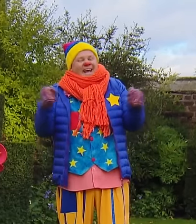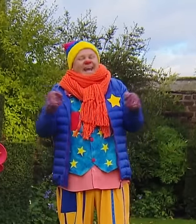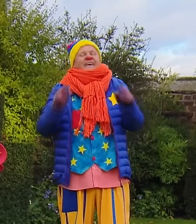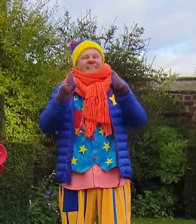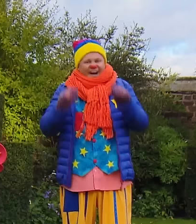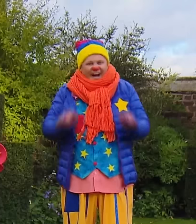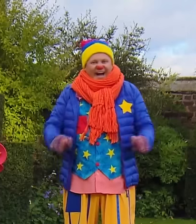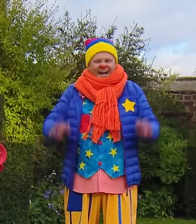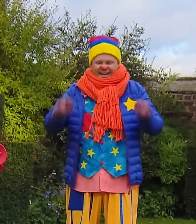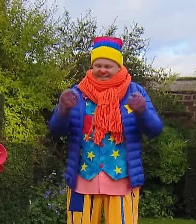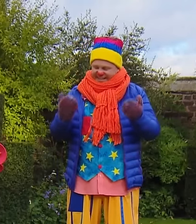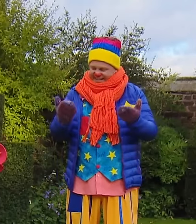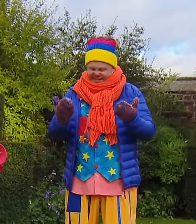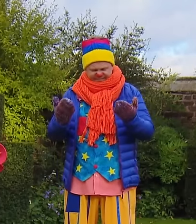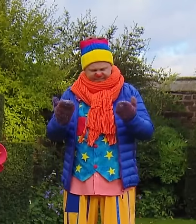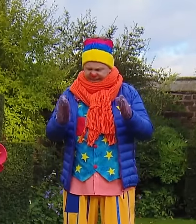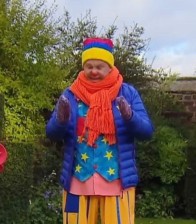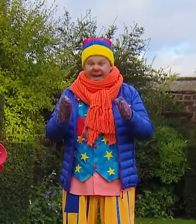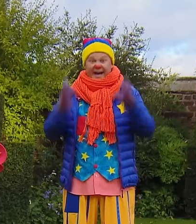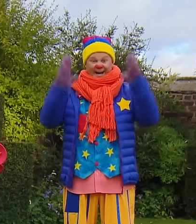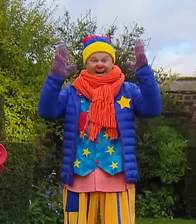stretching, right? Aha!